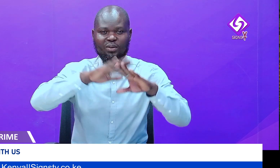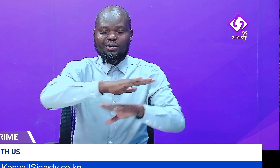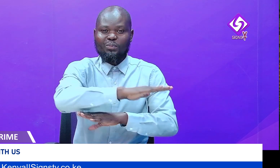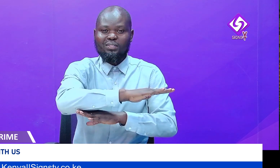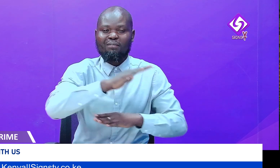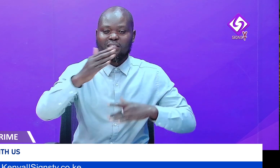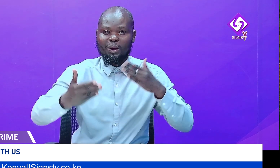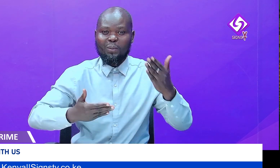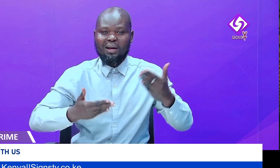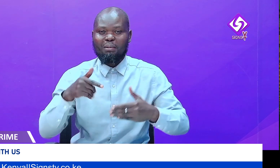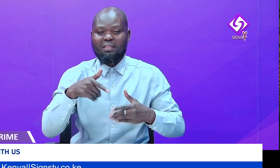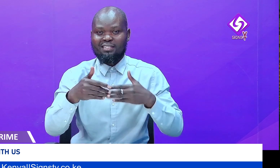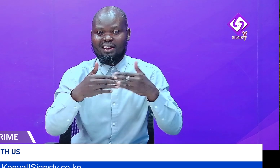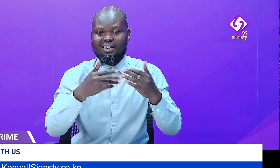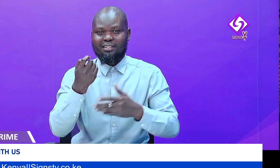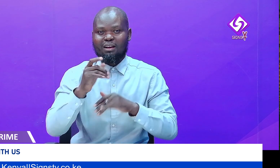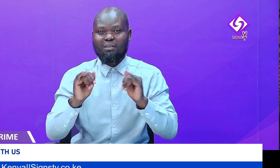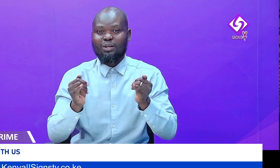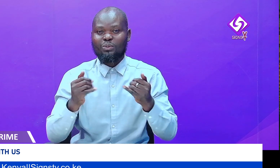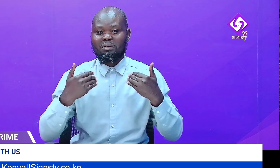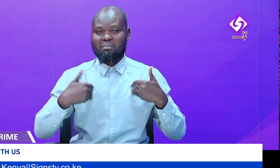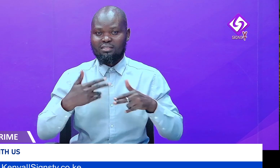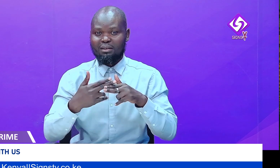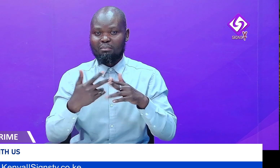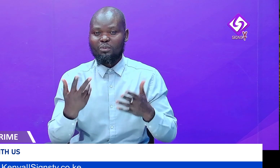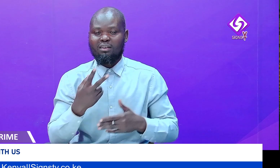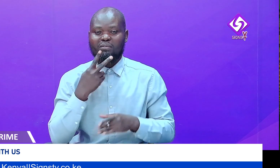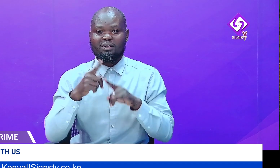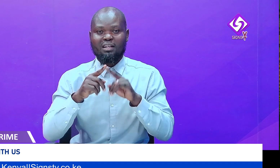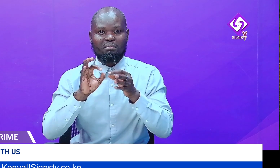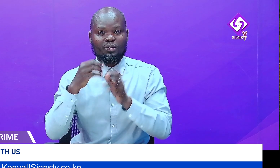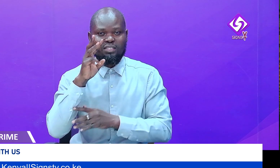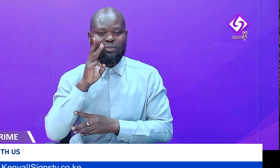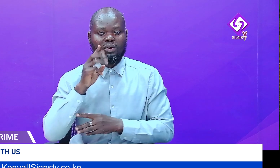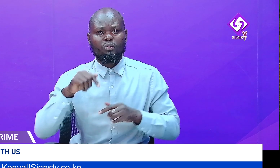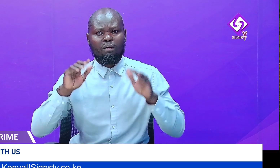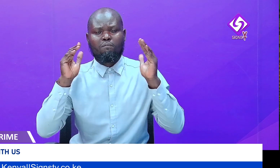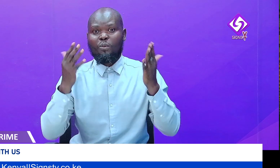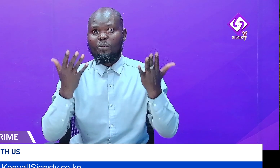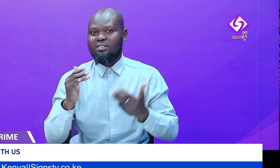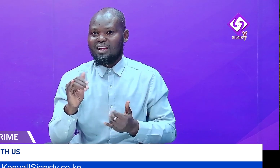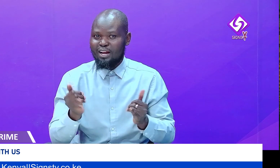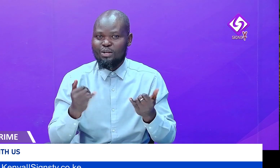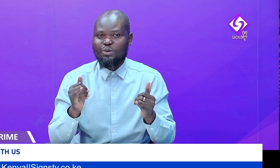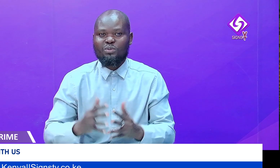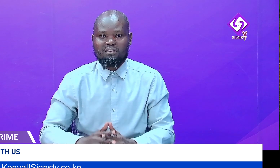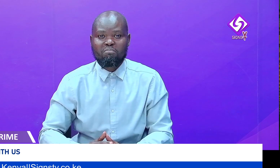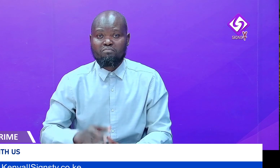Hello viewers, good evening. Welcome to Science TV. My name is Elvis Othiambo and our sign language interpreter is